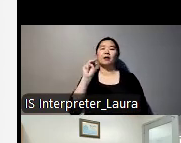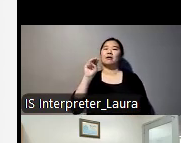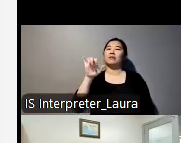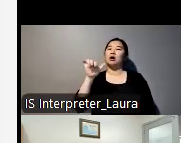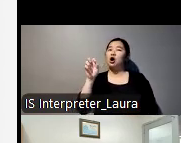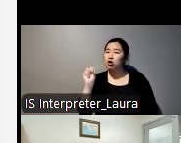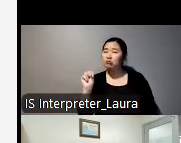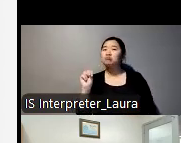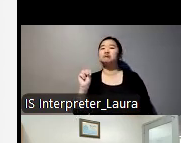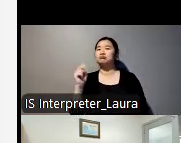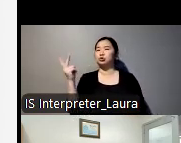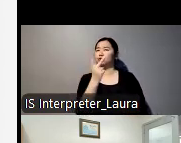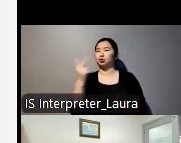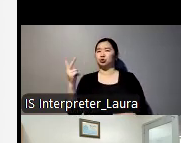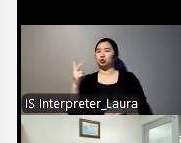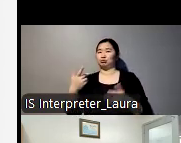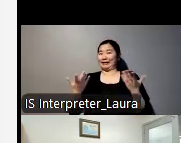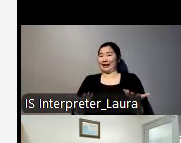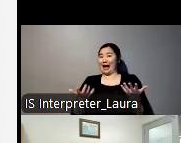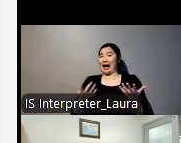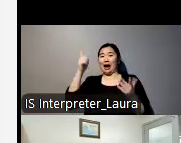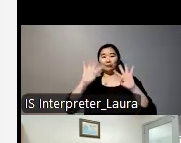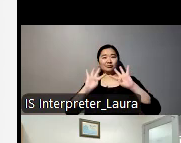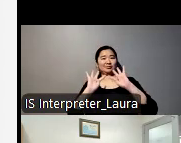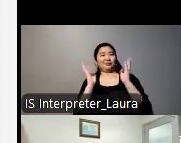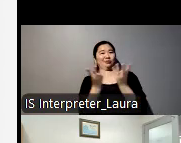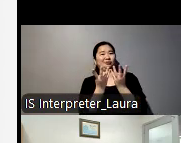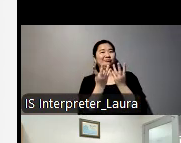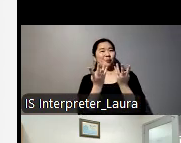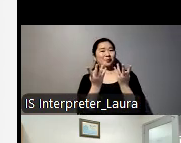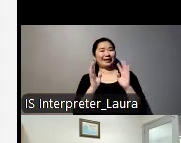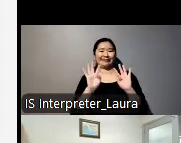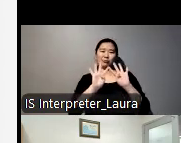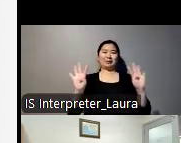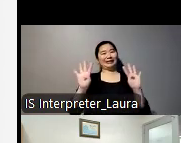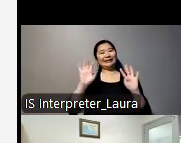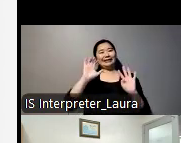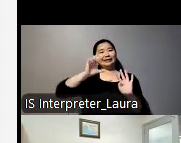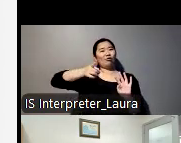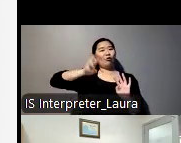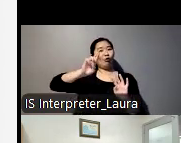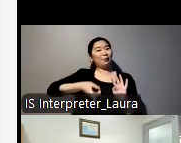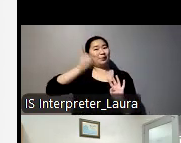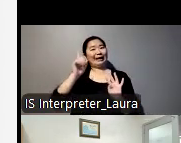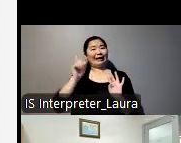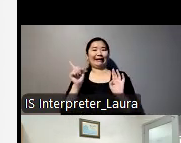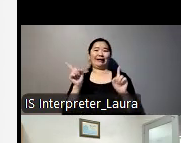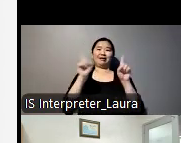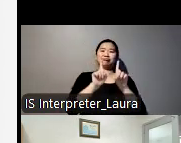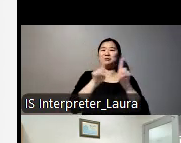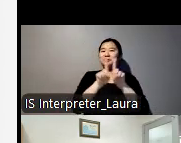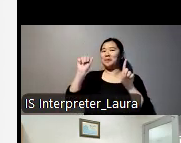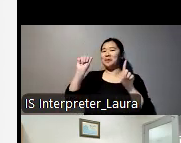the implementation of CRPD in Korea, and the director answered there was no proceedings of